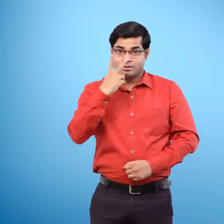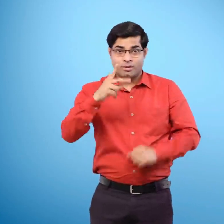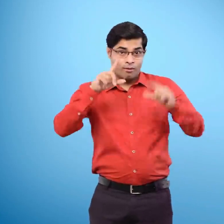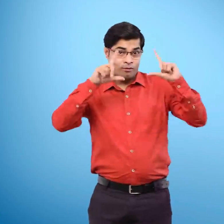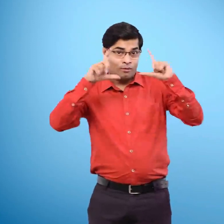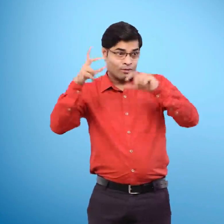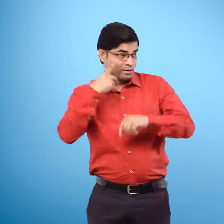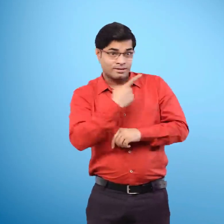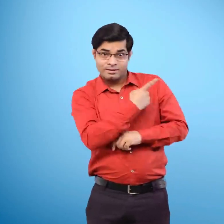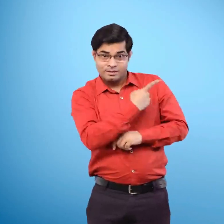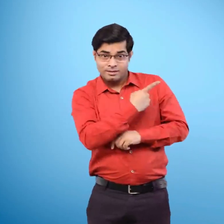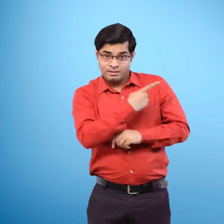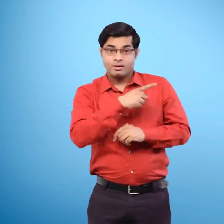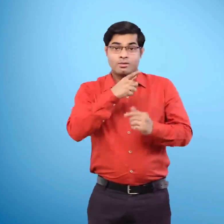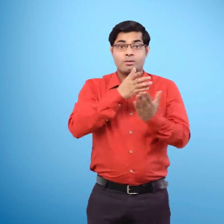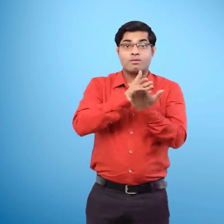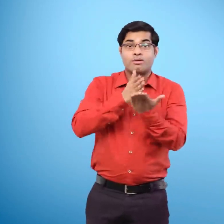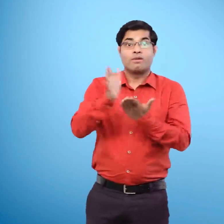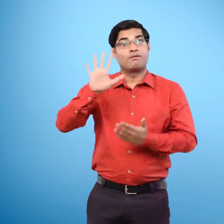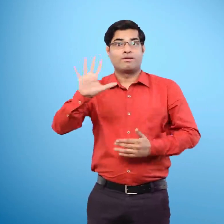The picture shows 5 patterns.